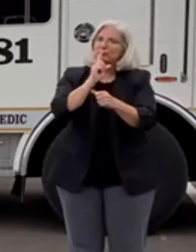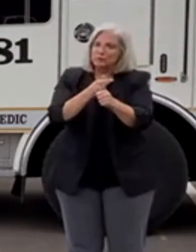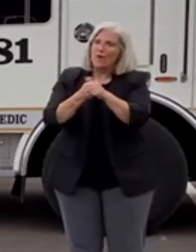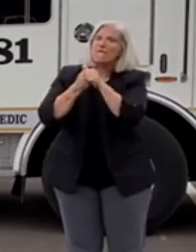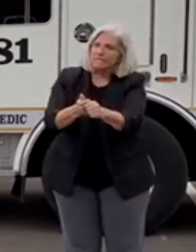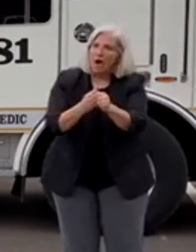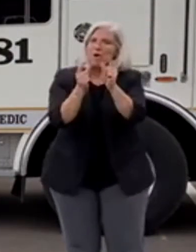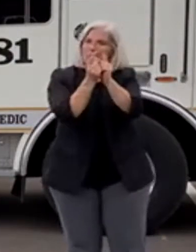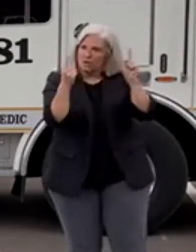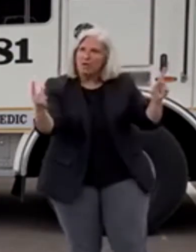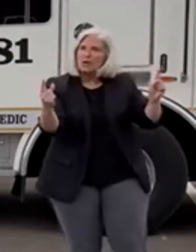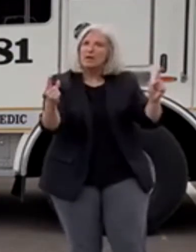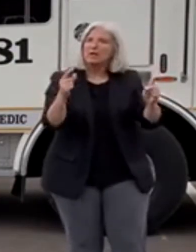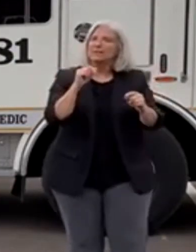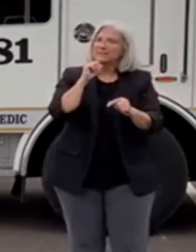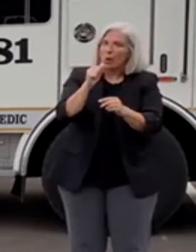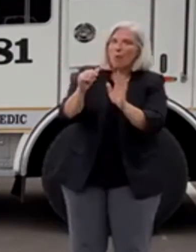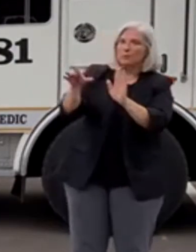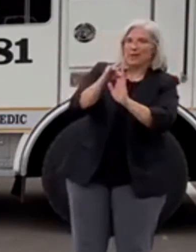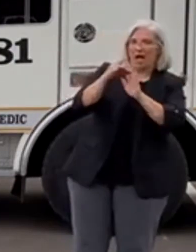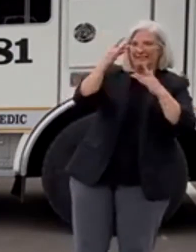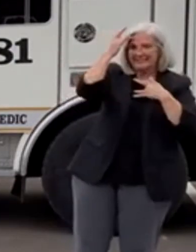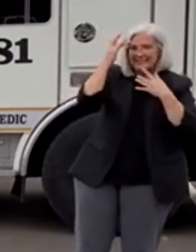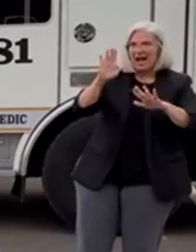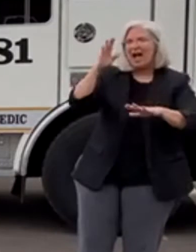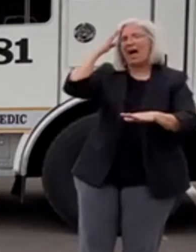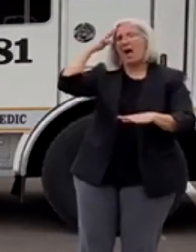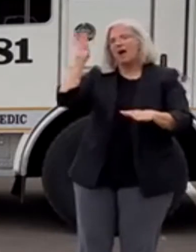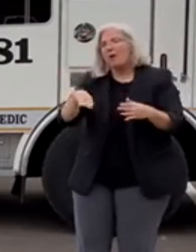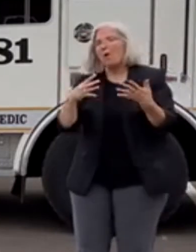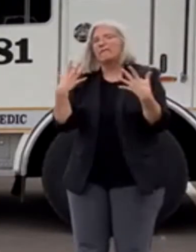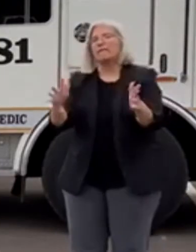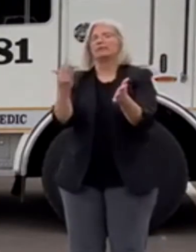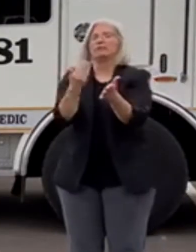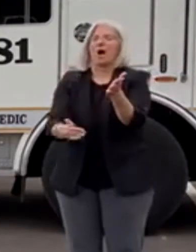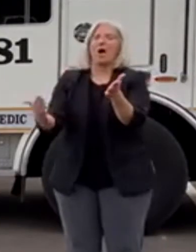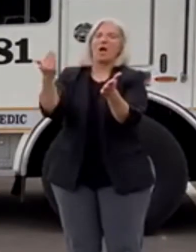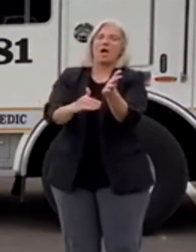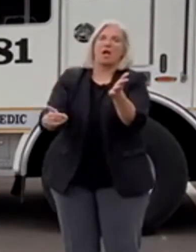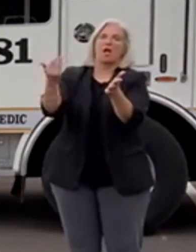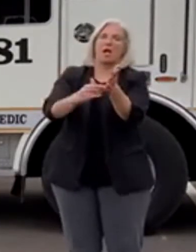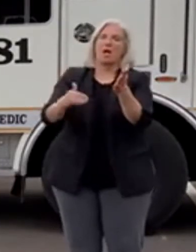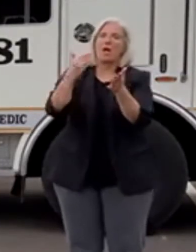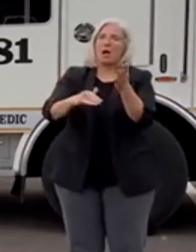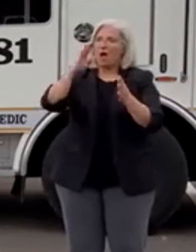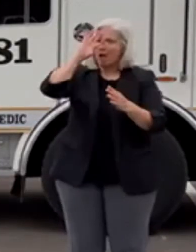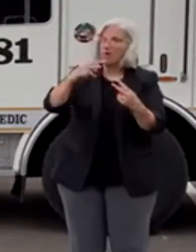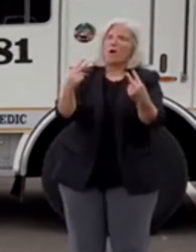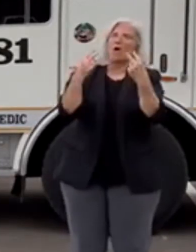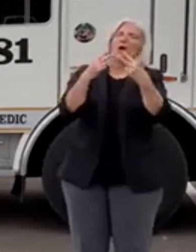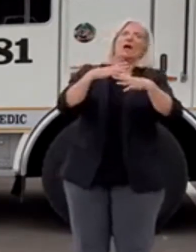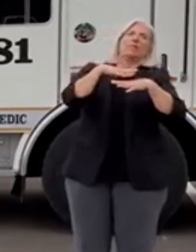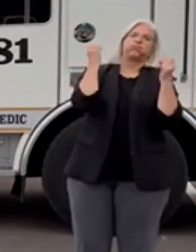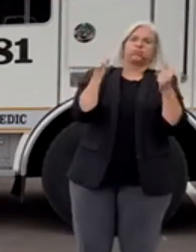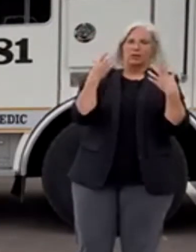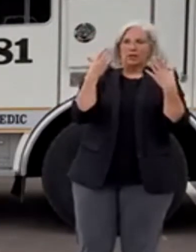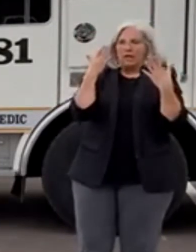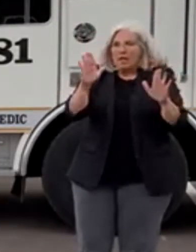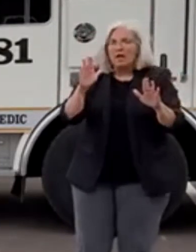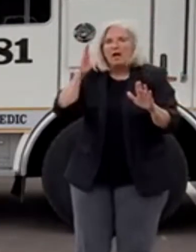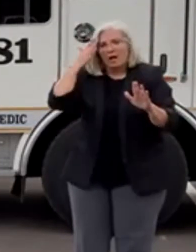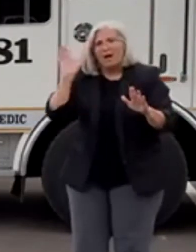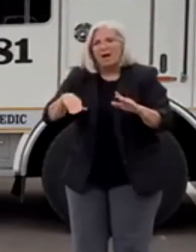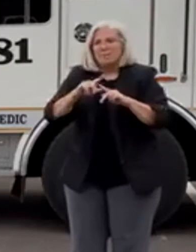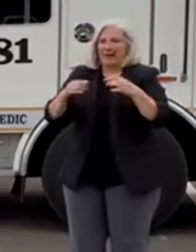same. We're tired of it. We're all fatigued, but we have to continue on. Social distance, stay away